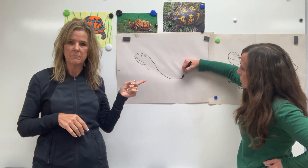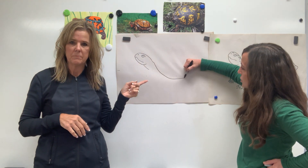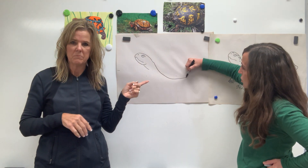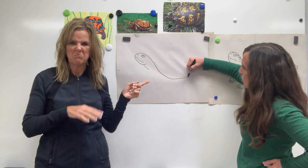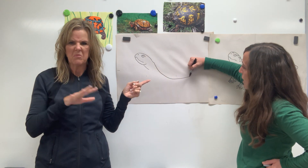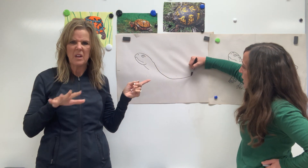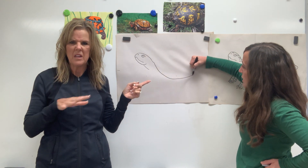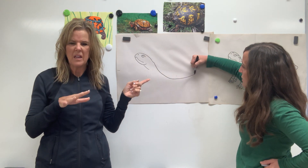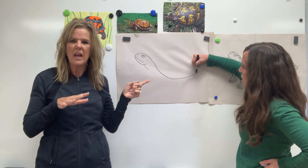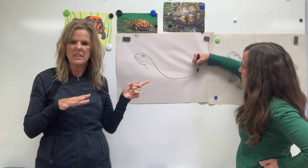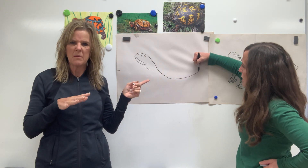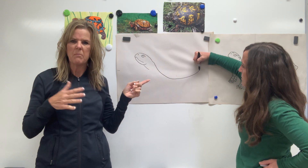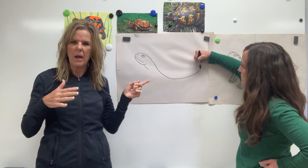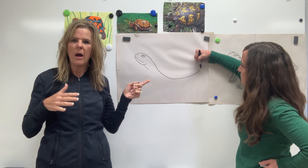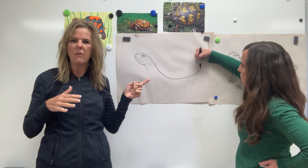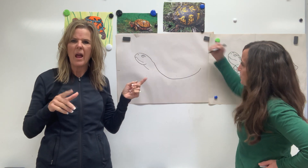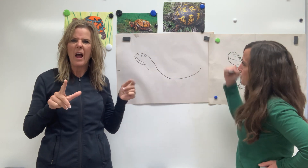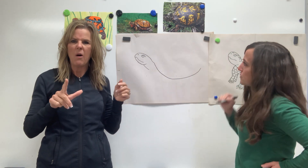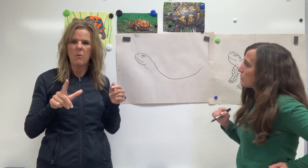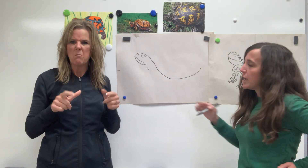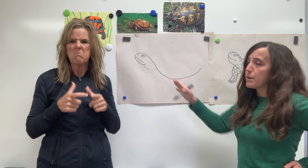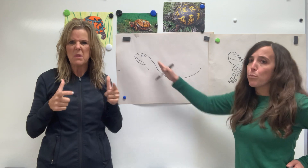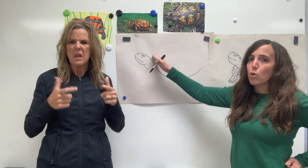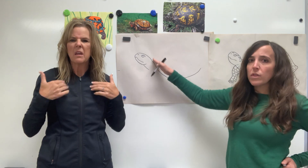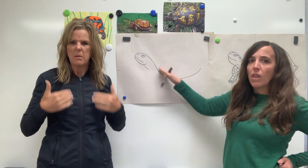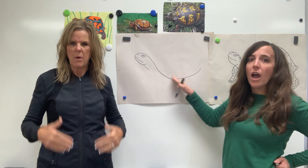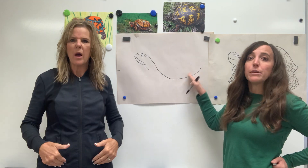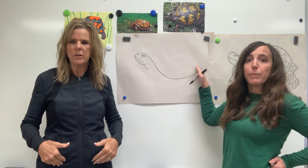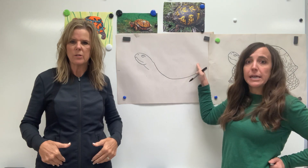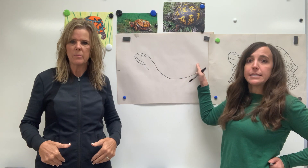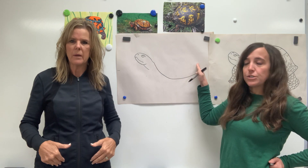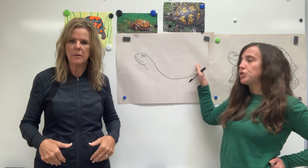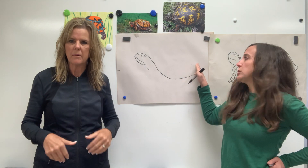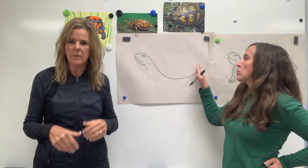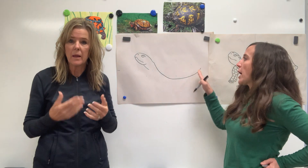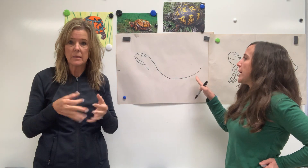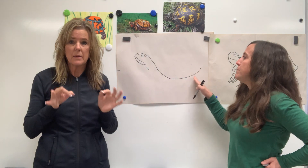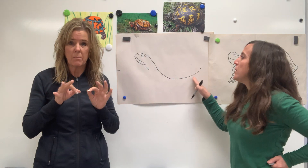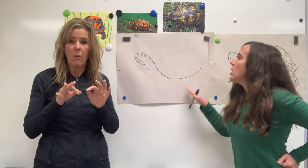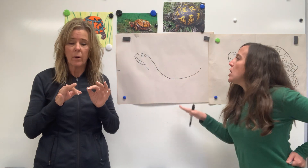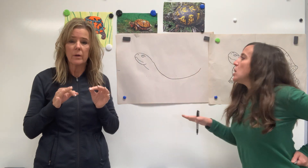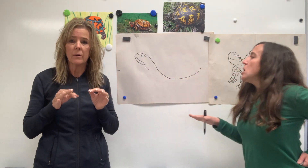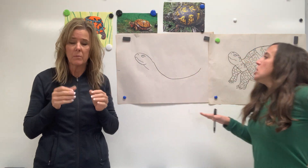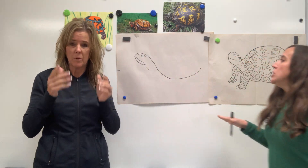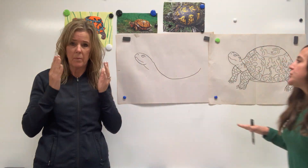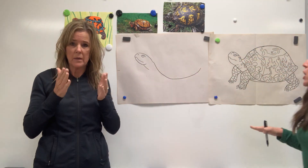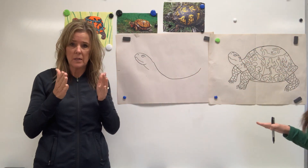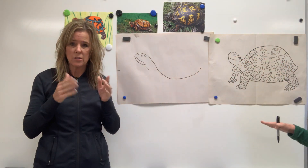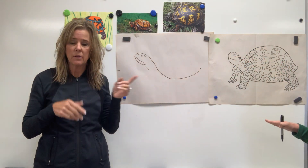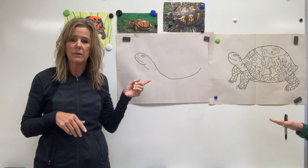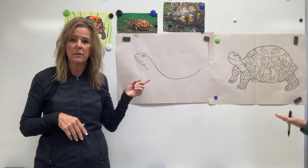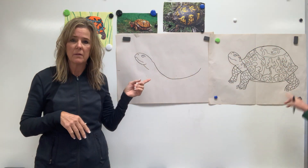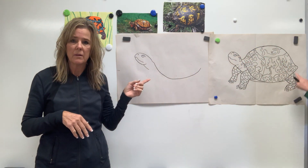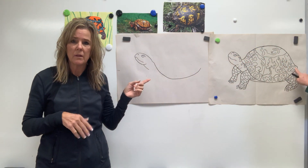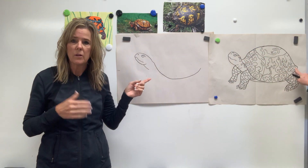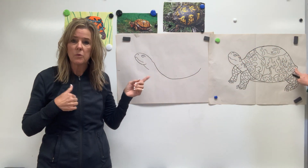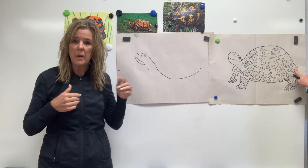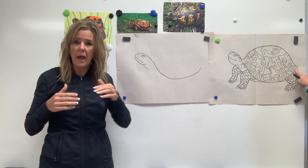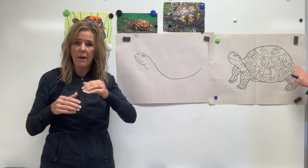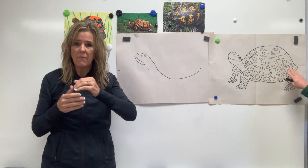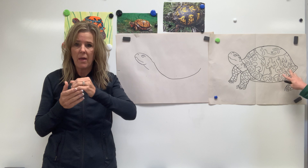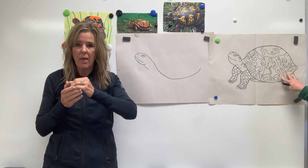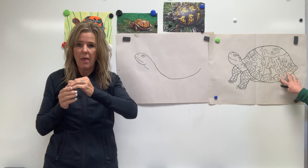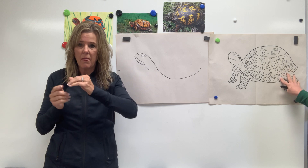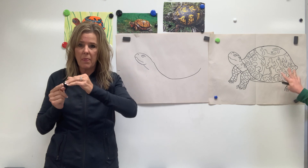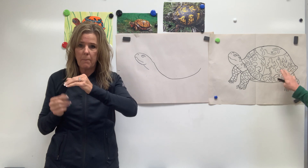how long the turtle body is gonna be. An important line, pay attention, okay? So we've got the bottom of a